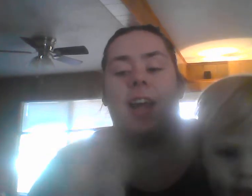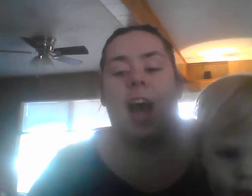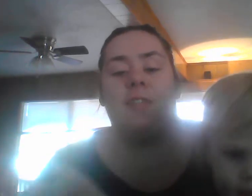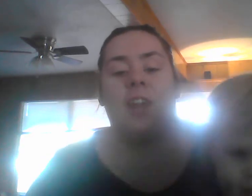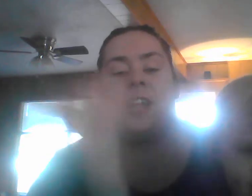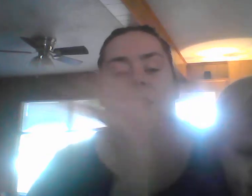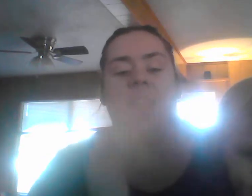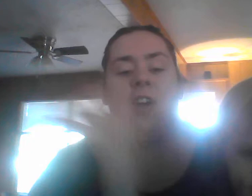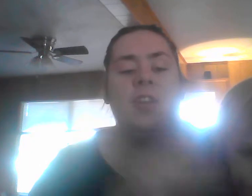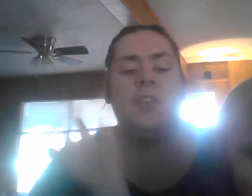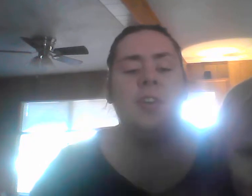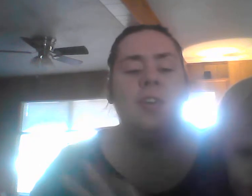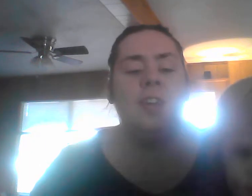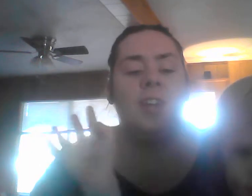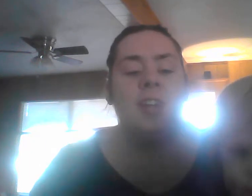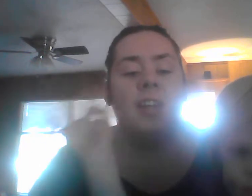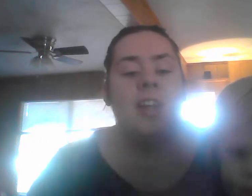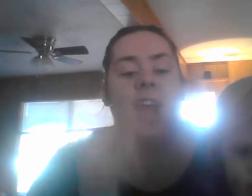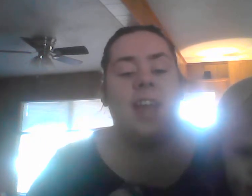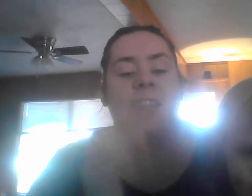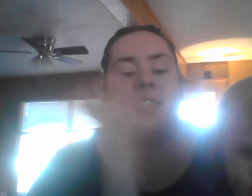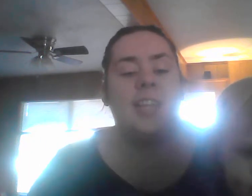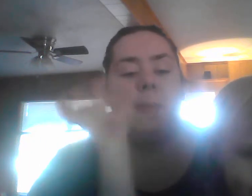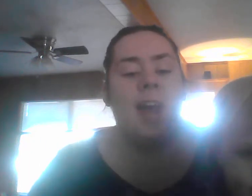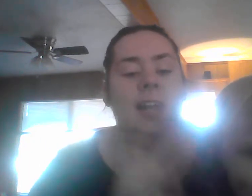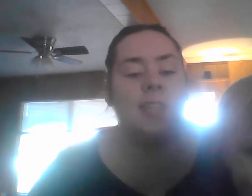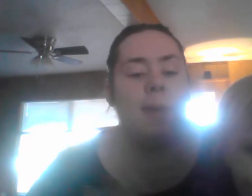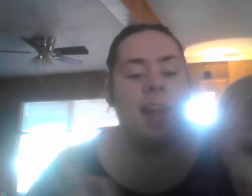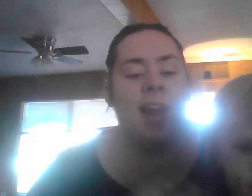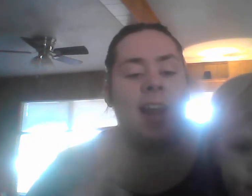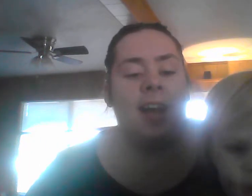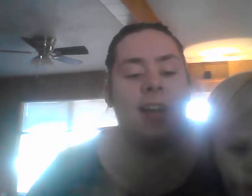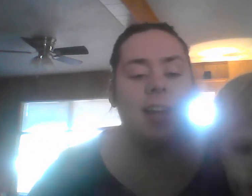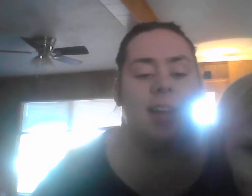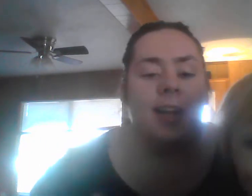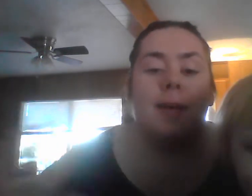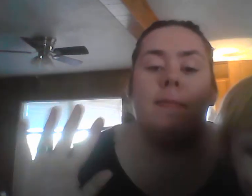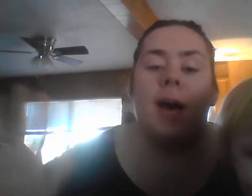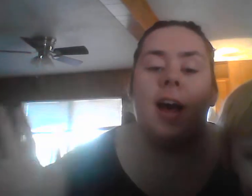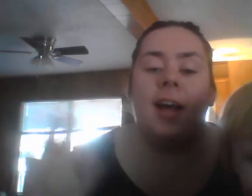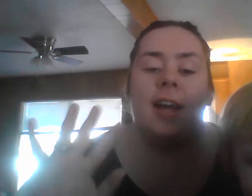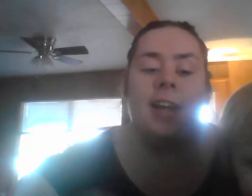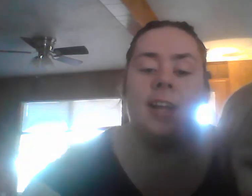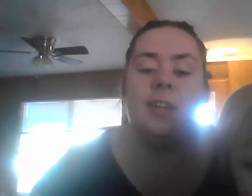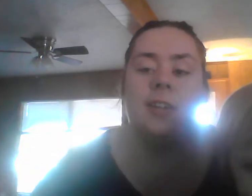have a great day, all of you. And let's say bye. Say bye, Lila. Bye. Bye.